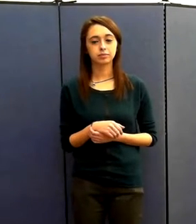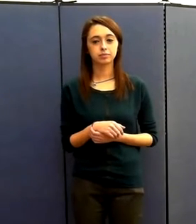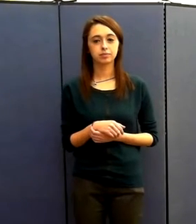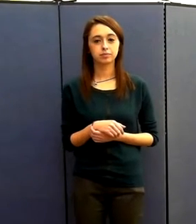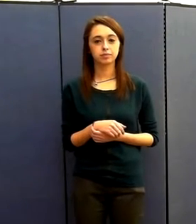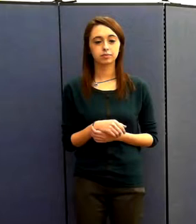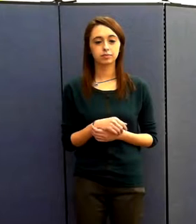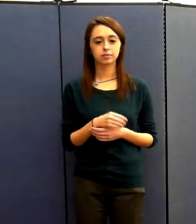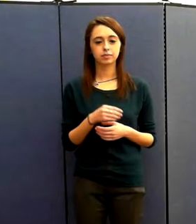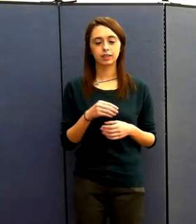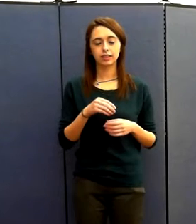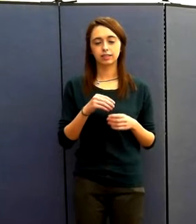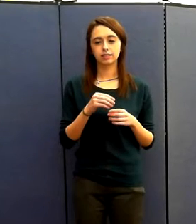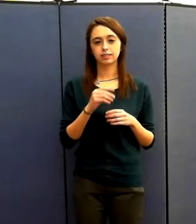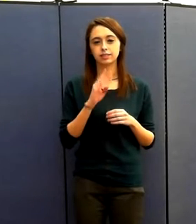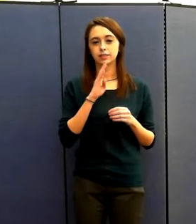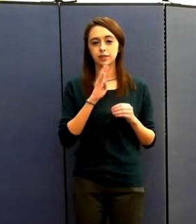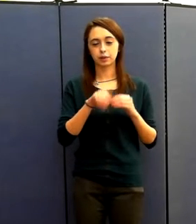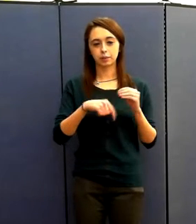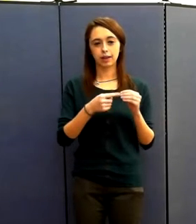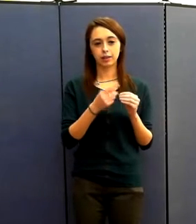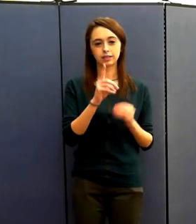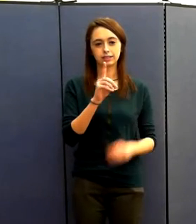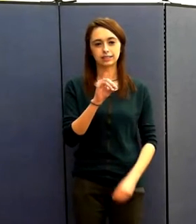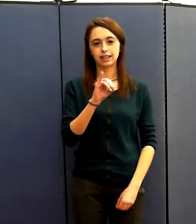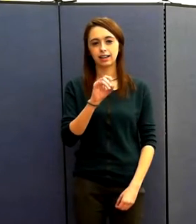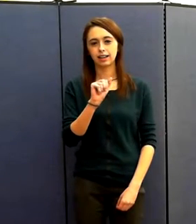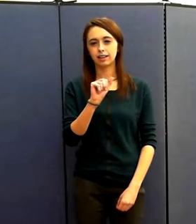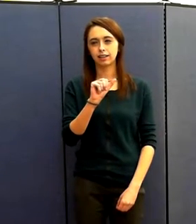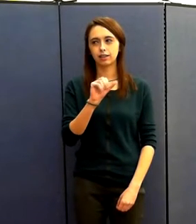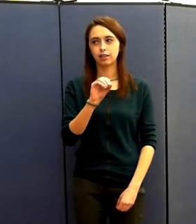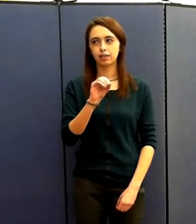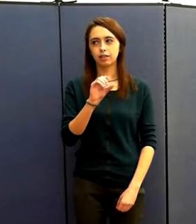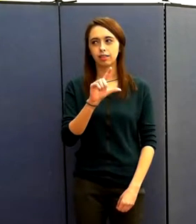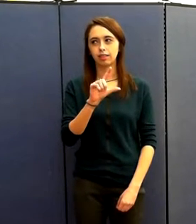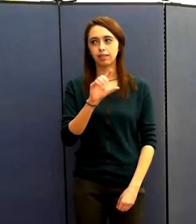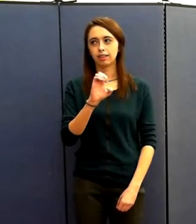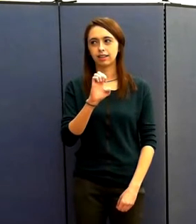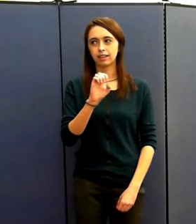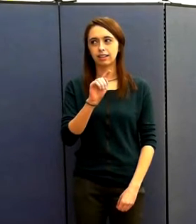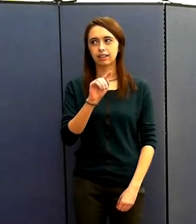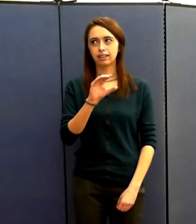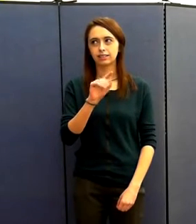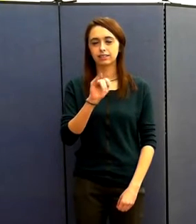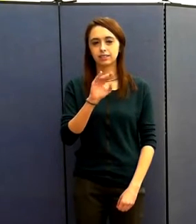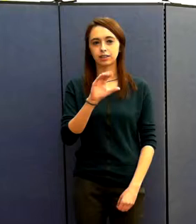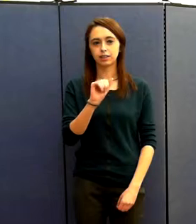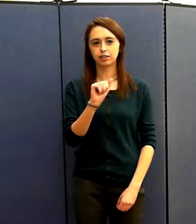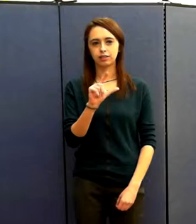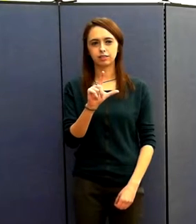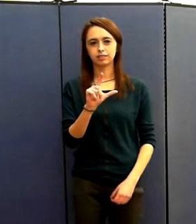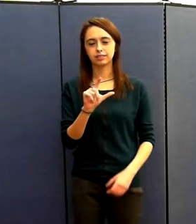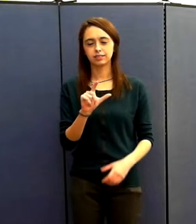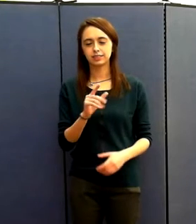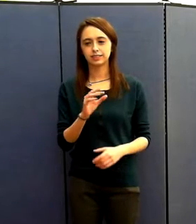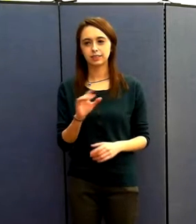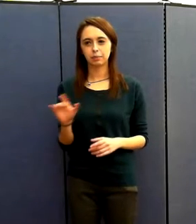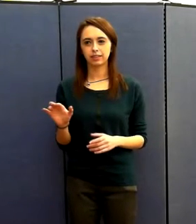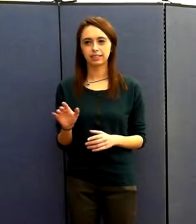tension of privilege and disadvantage. So there's a misconception within